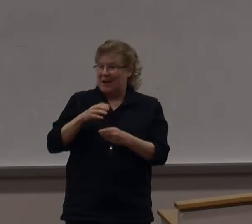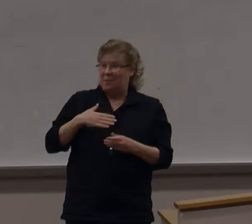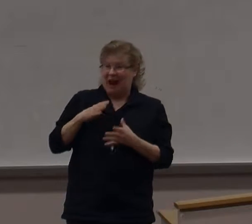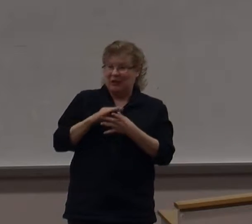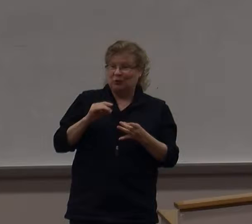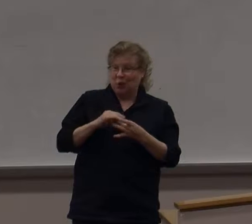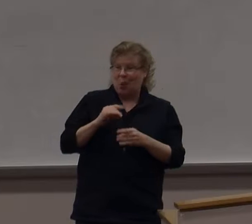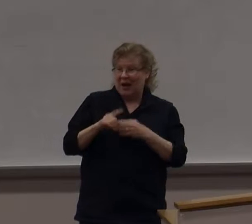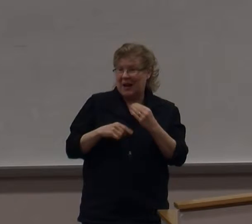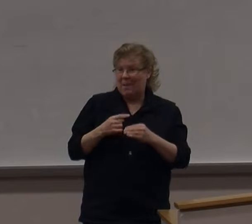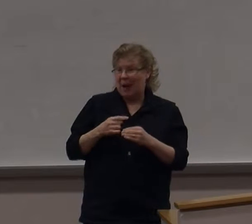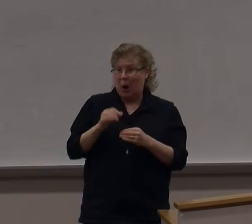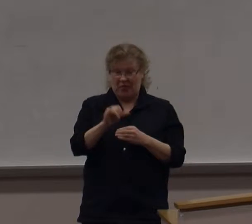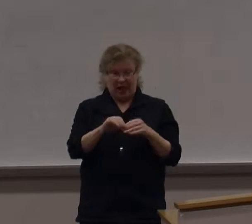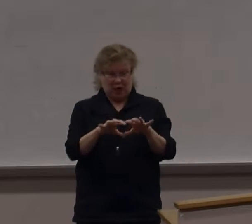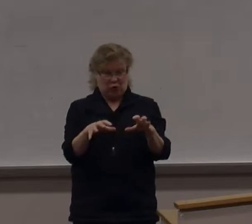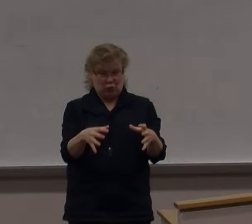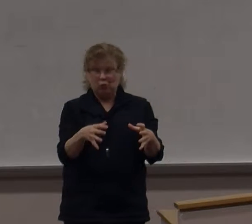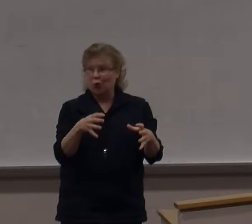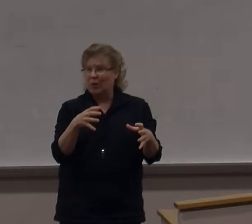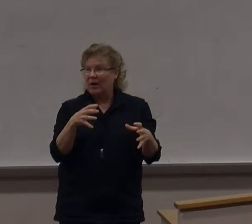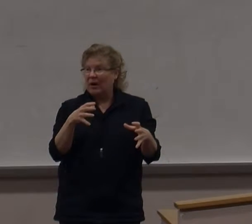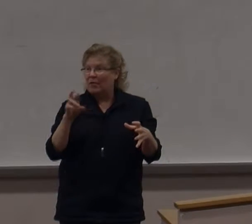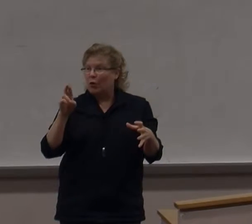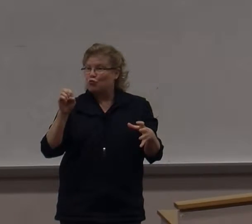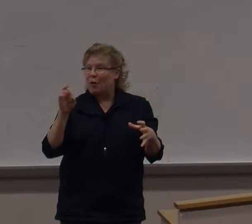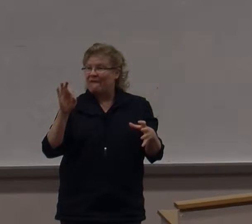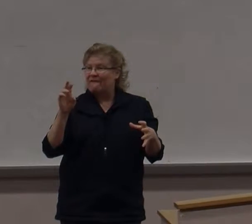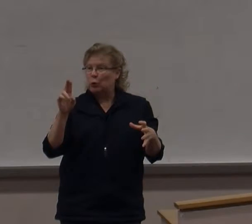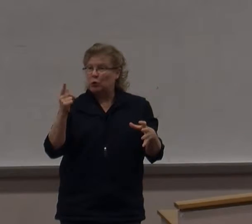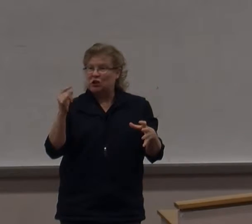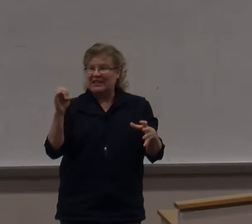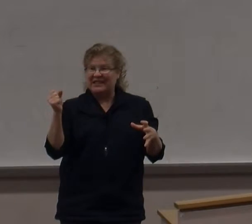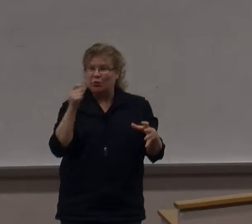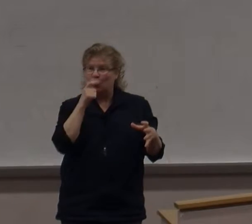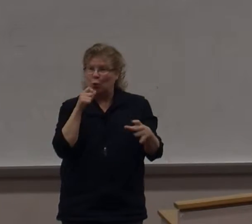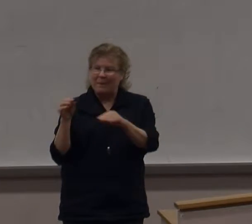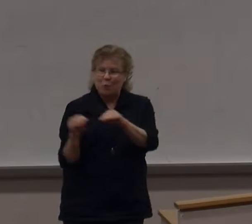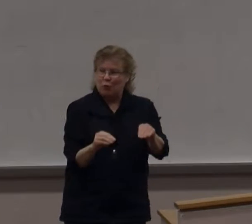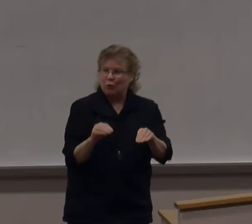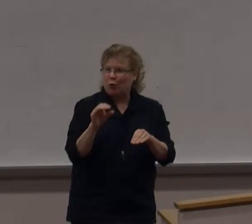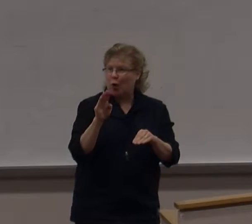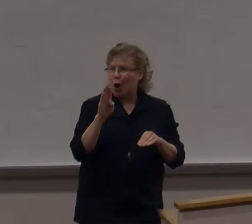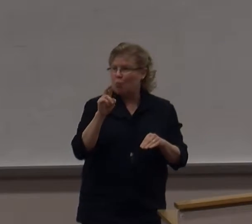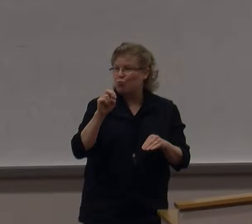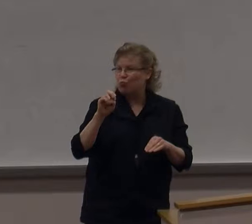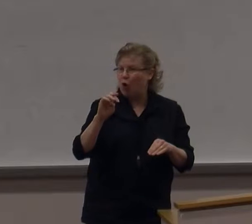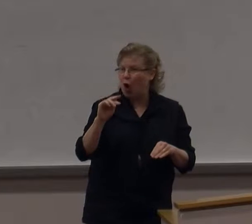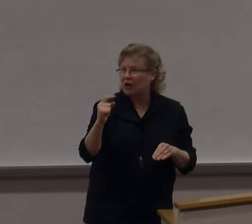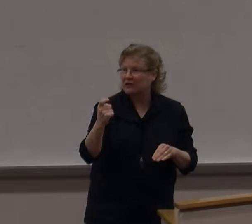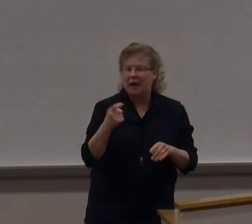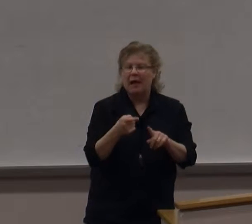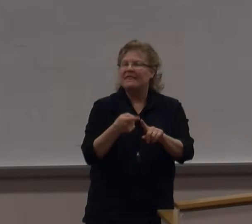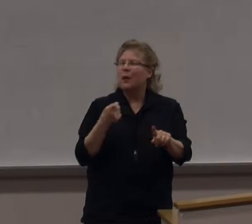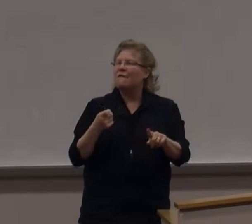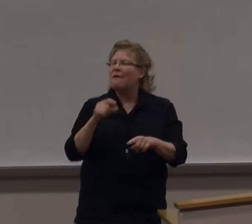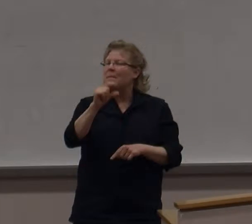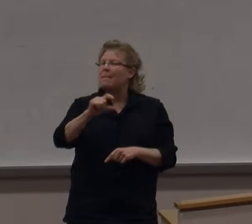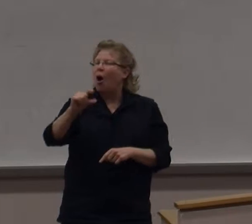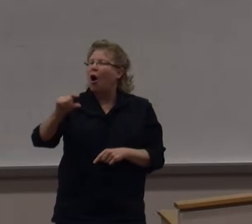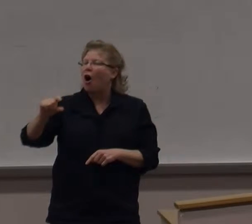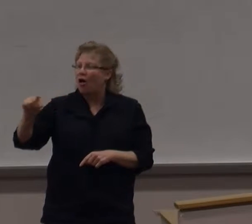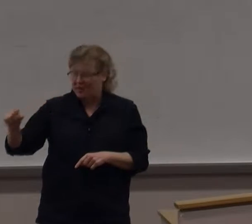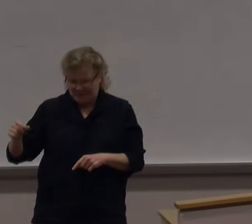of Bhutanese refugees that had begun to form in the Bronx. They had been resettled from refugee camps in Nepal. T.P.